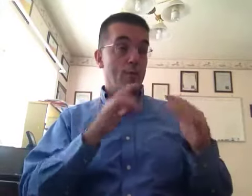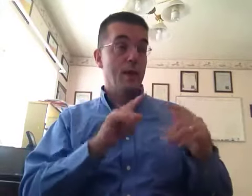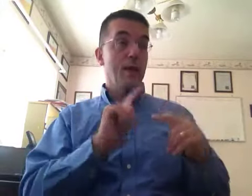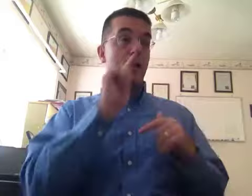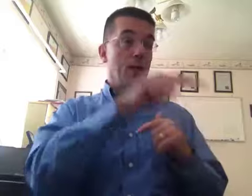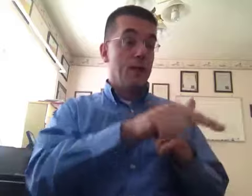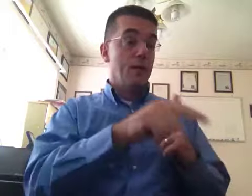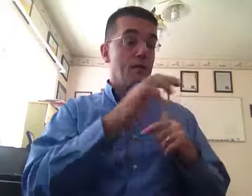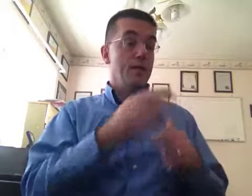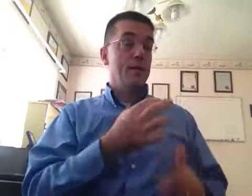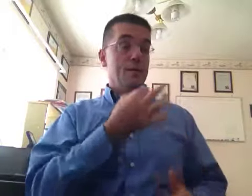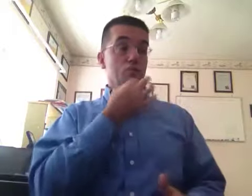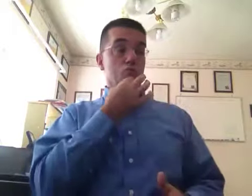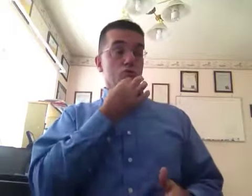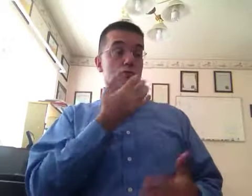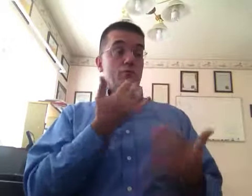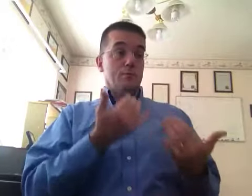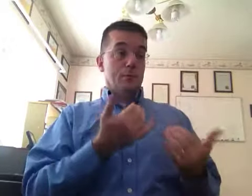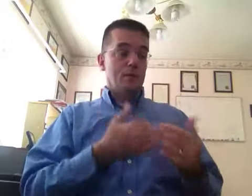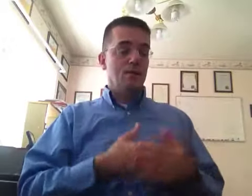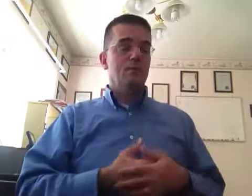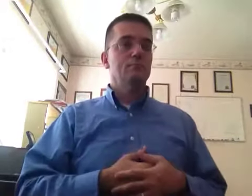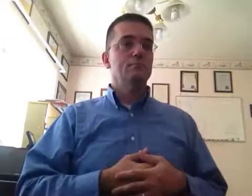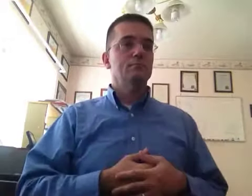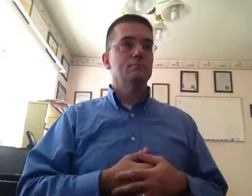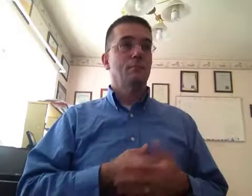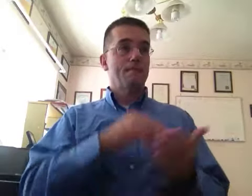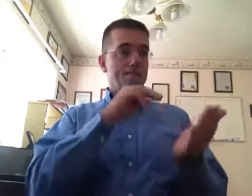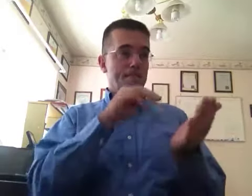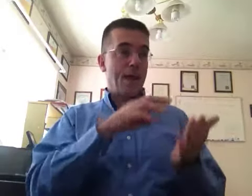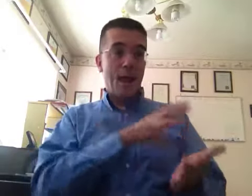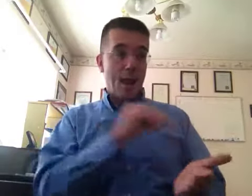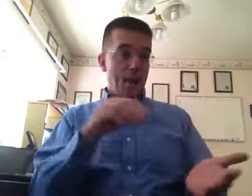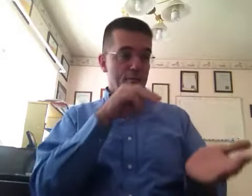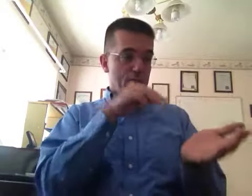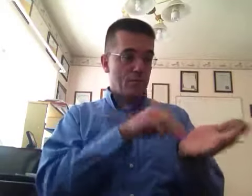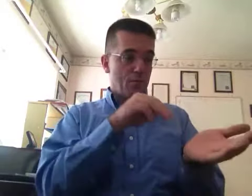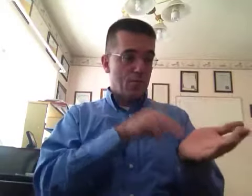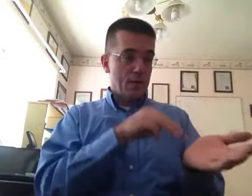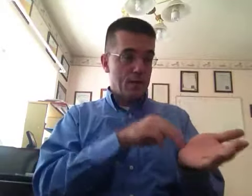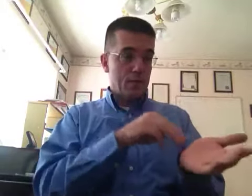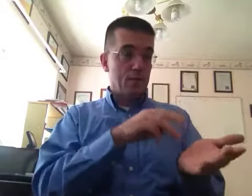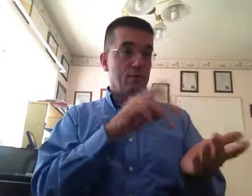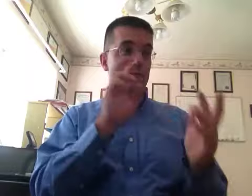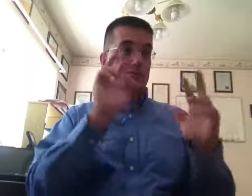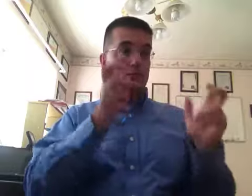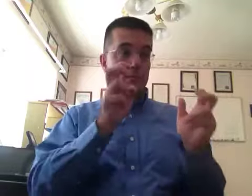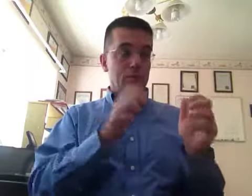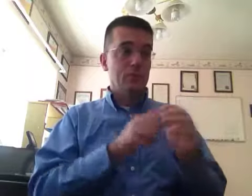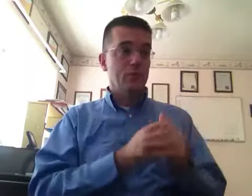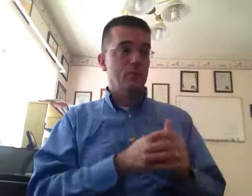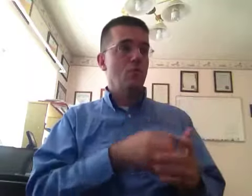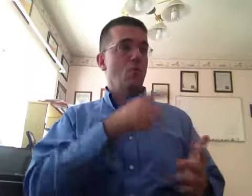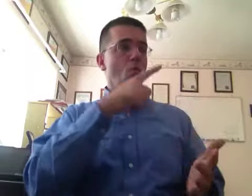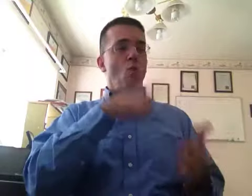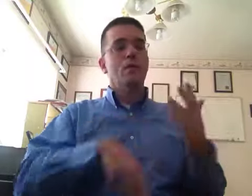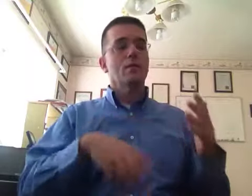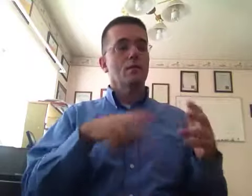And that's for other medical issues, hopefully later rather than sooner. Mm-hmm. And so what is the best way to build wealth